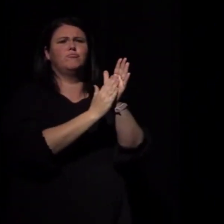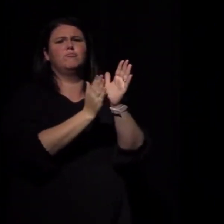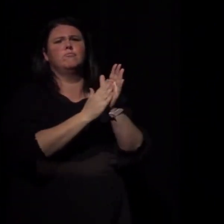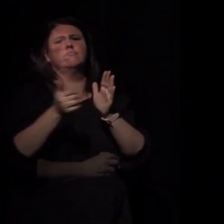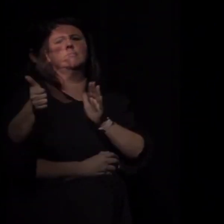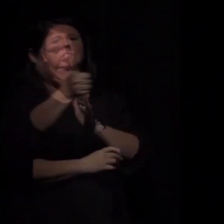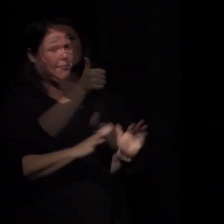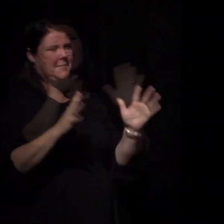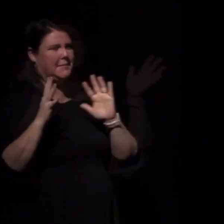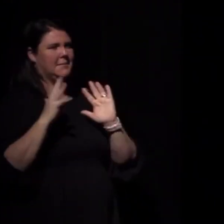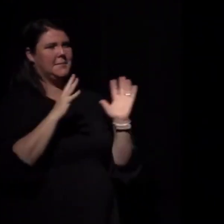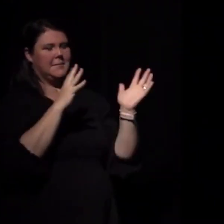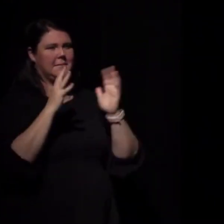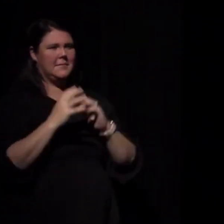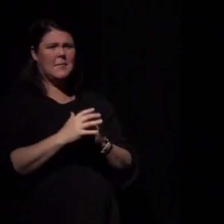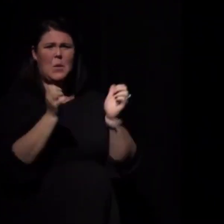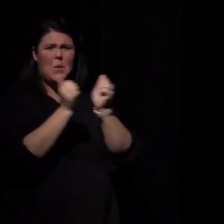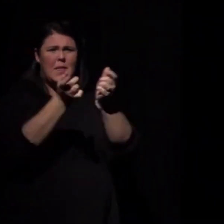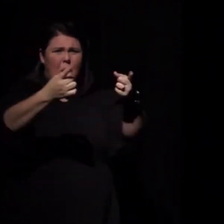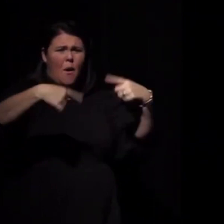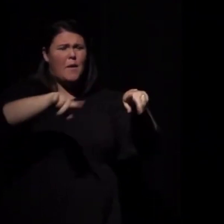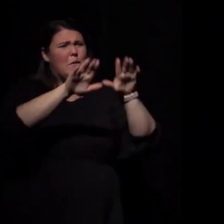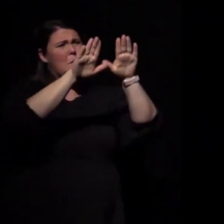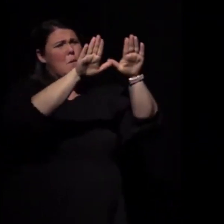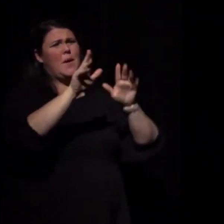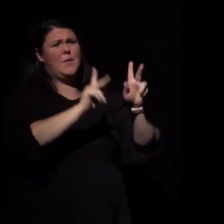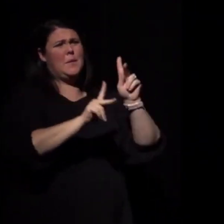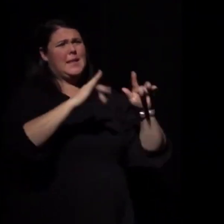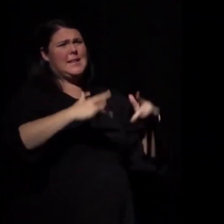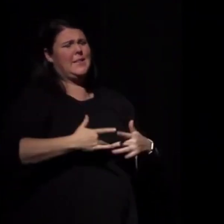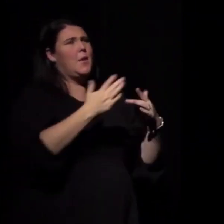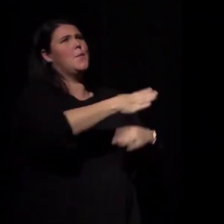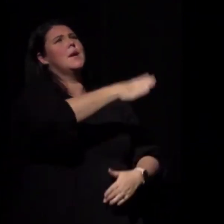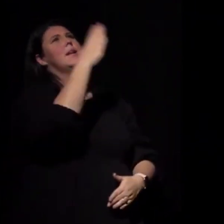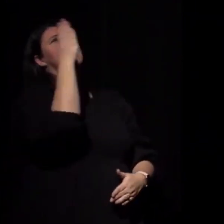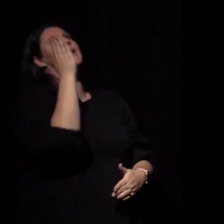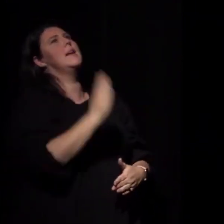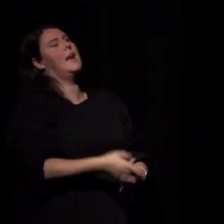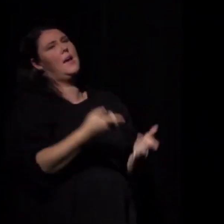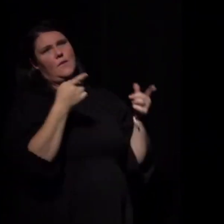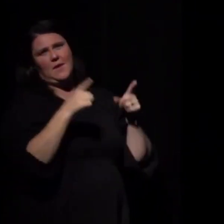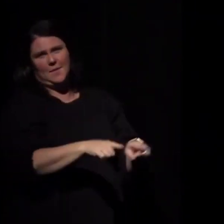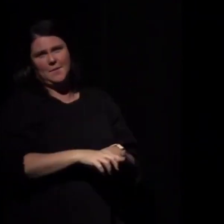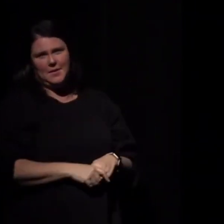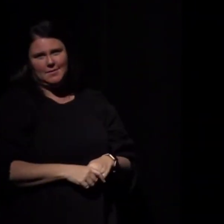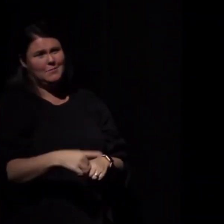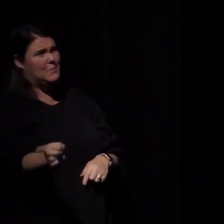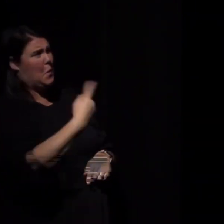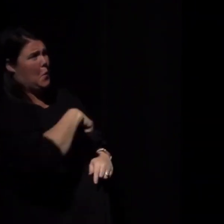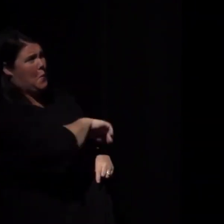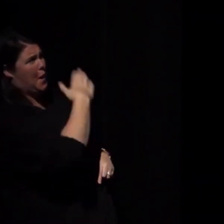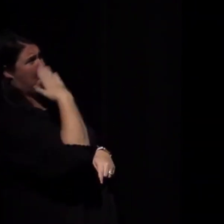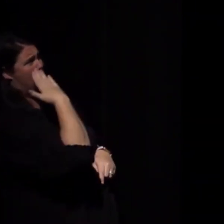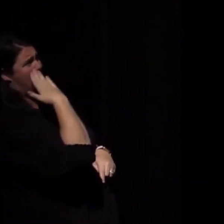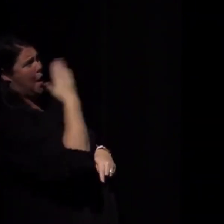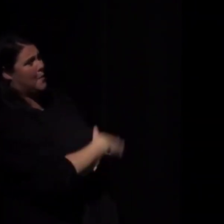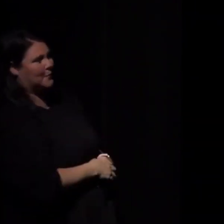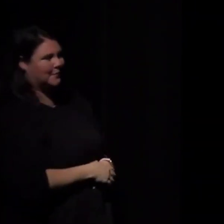yourselves. Without you wonderful people, this event would have never been possible.